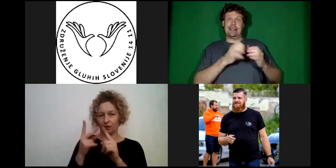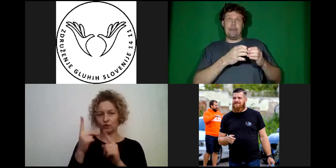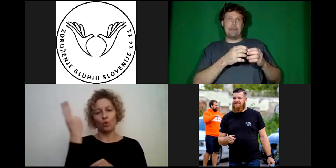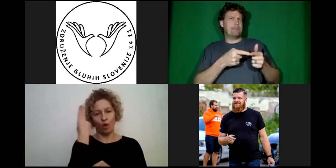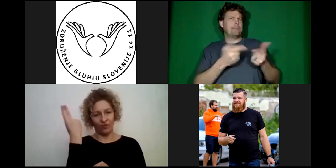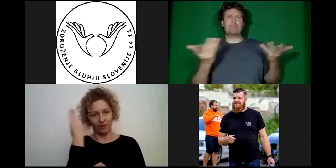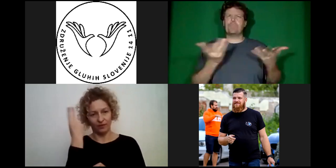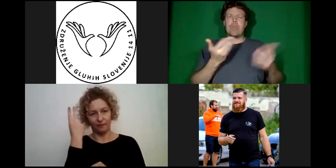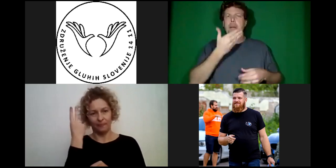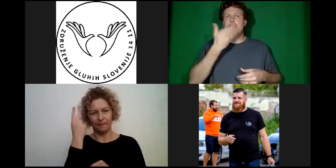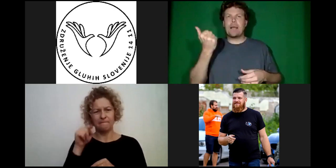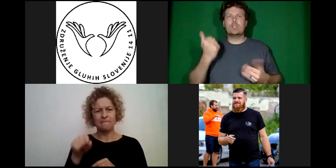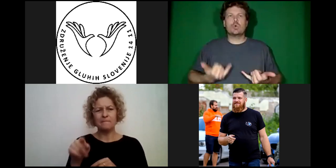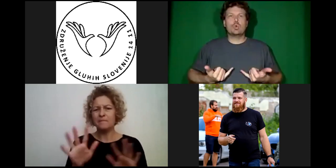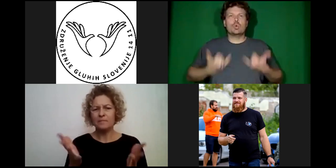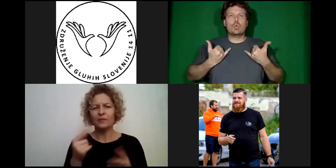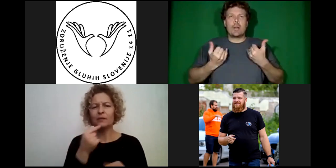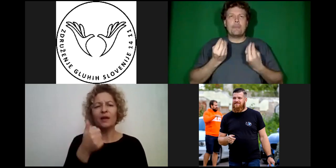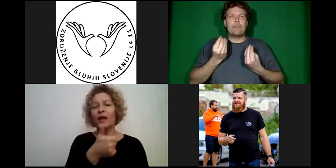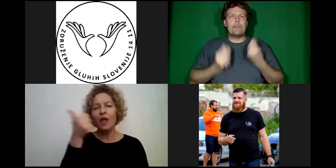from Slovenia, from Ljubljana.